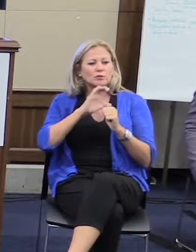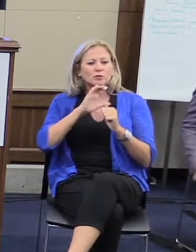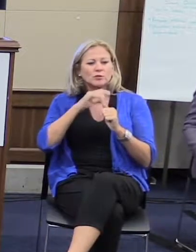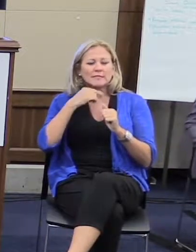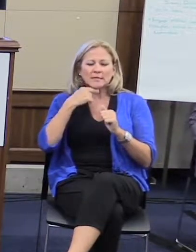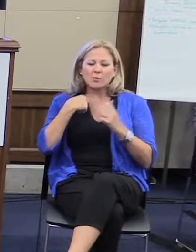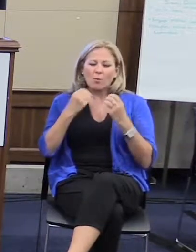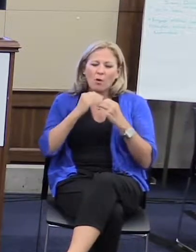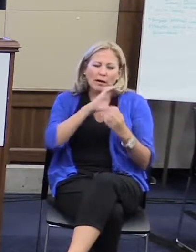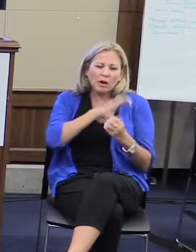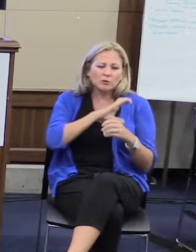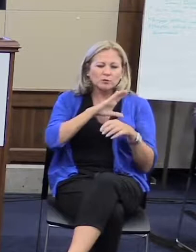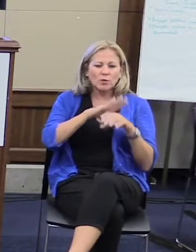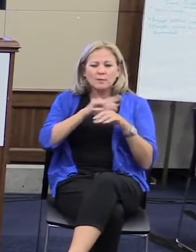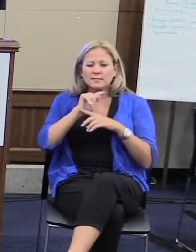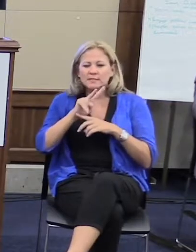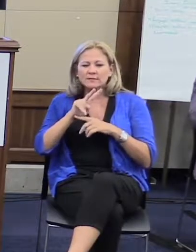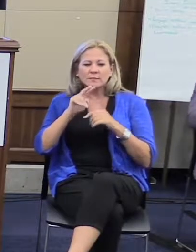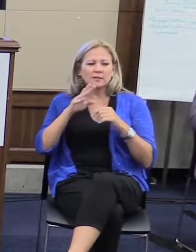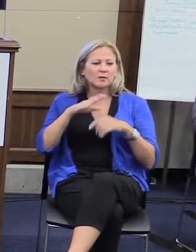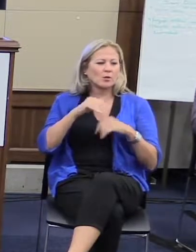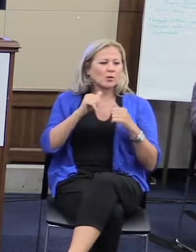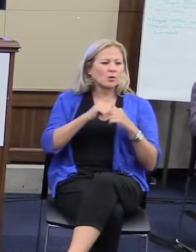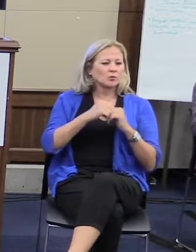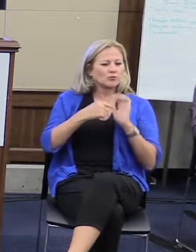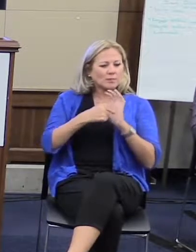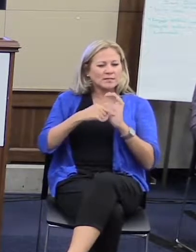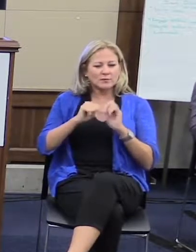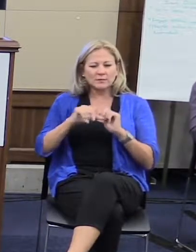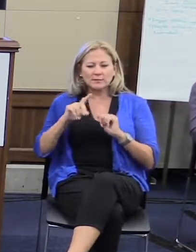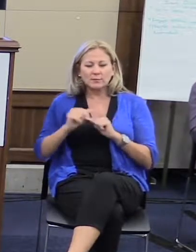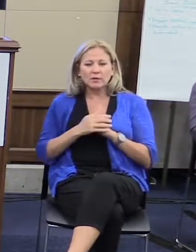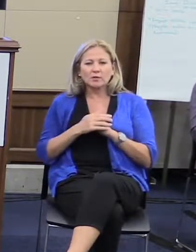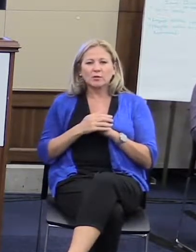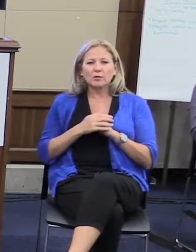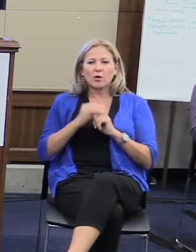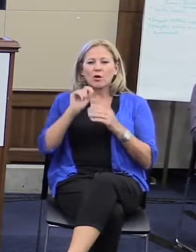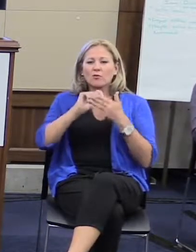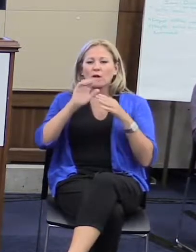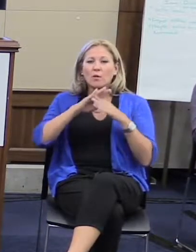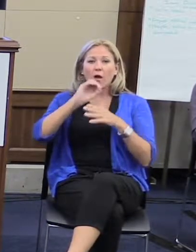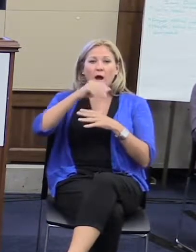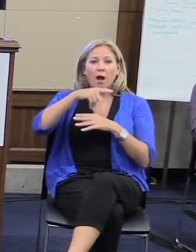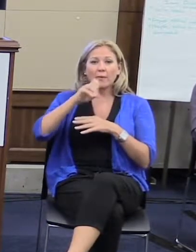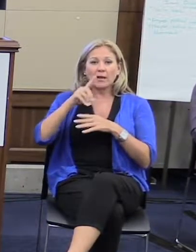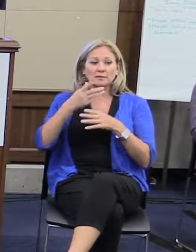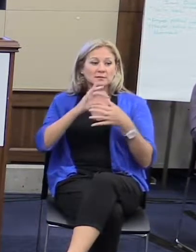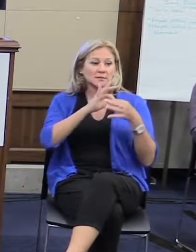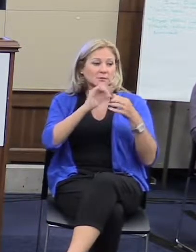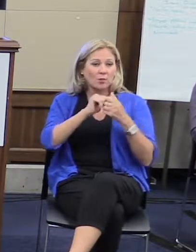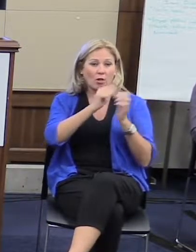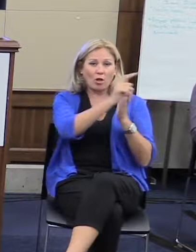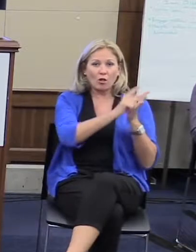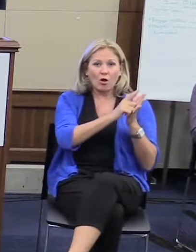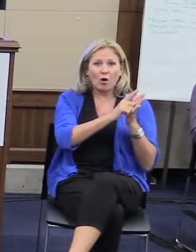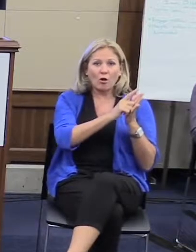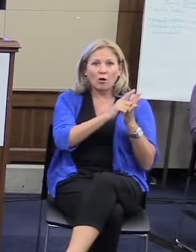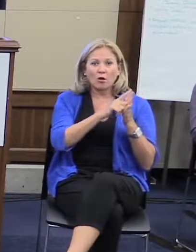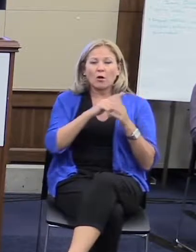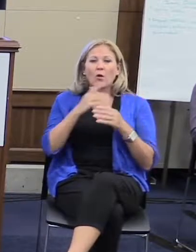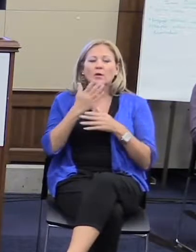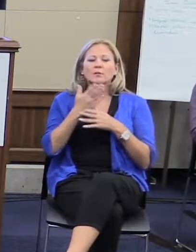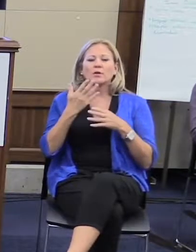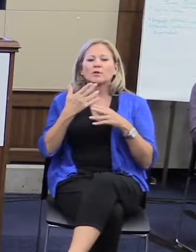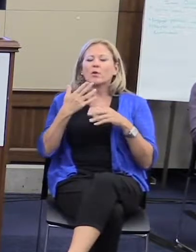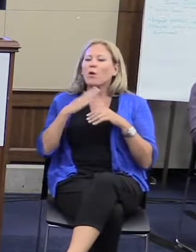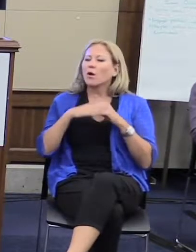shows. And then writing about that in the same way of writing op-eds on something that might be a law, writing about pieces. We just published a